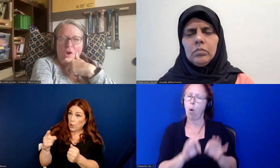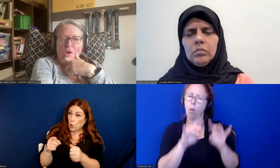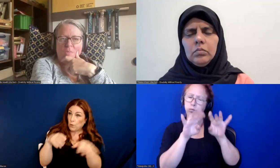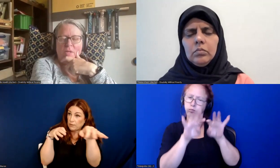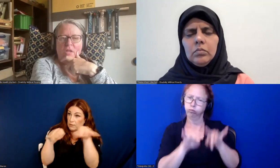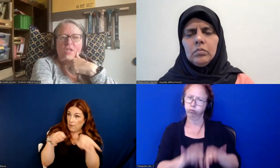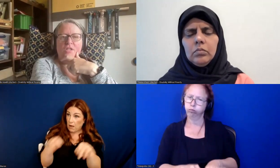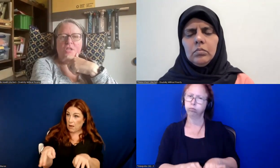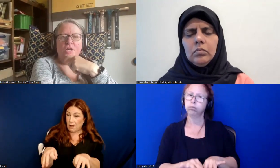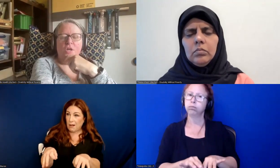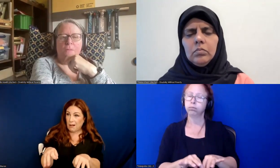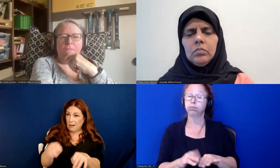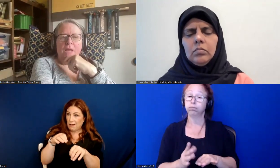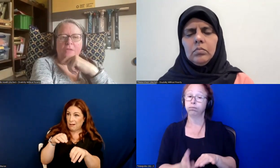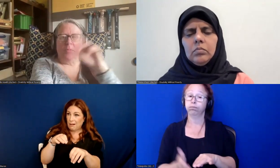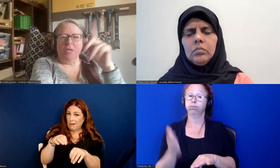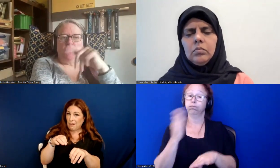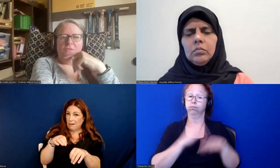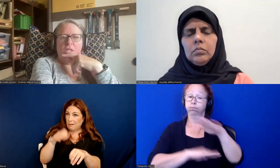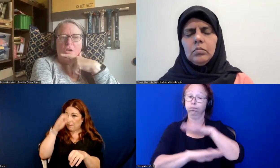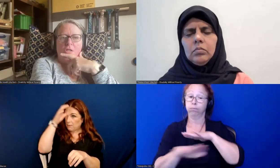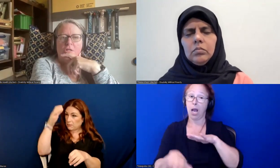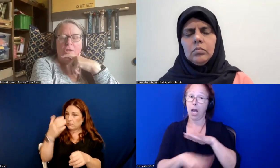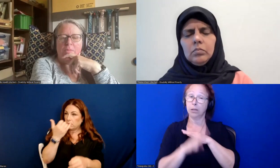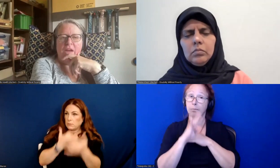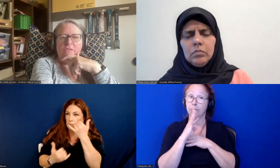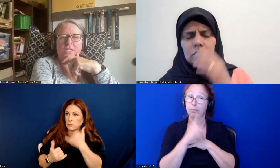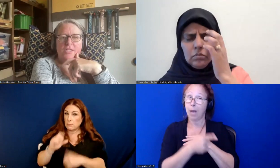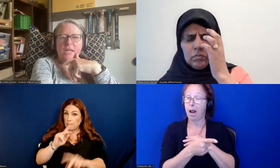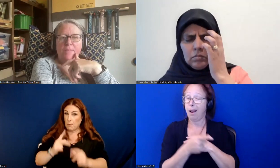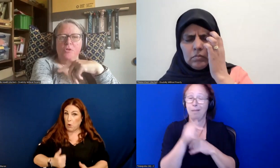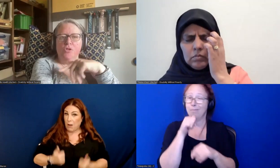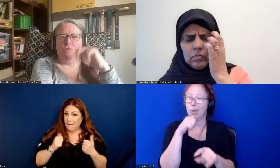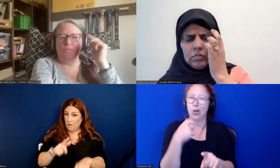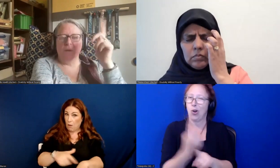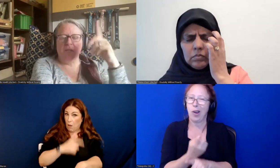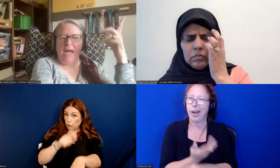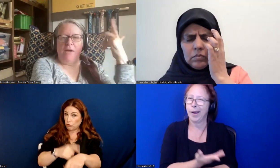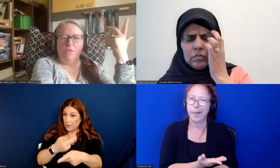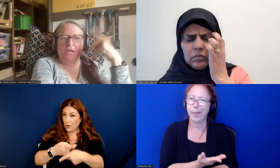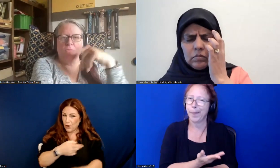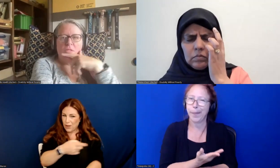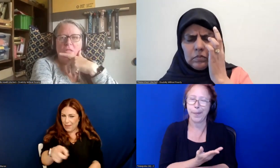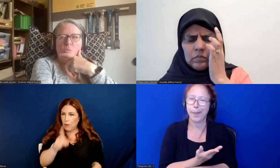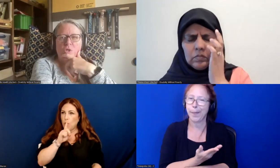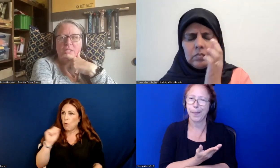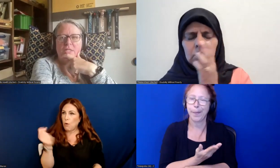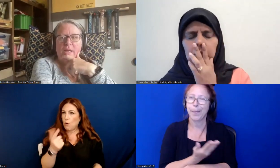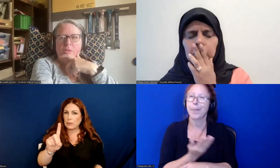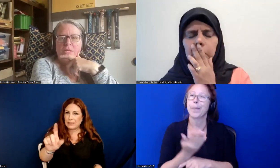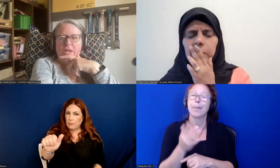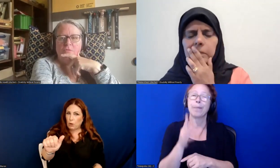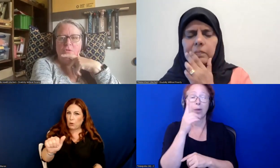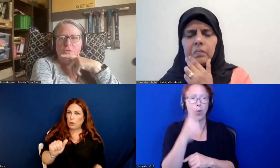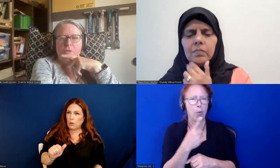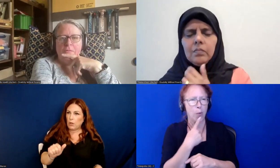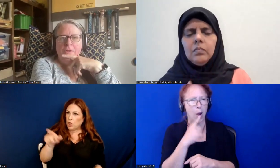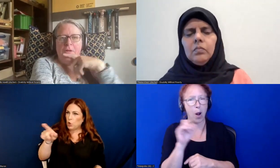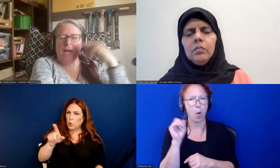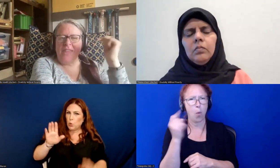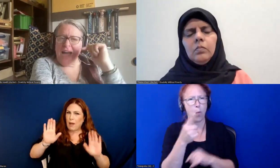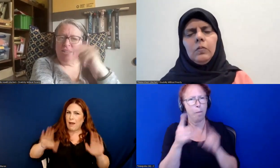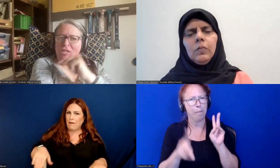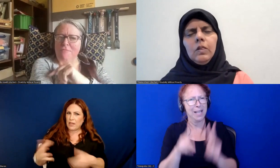here is wrong, because everybody who lives in long-term care is disabled. You've missed out. I don't see the word disabled here at